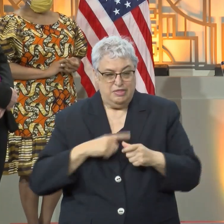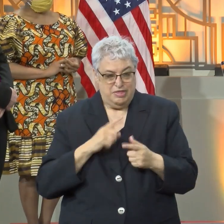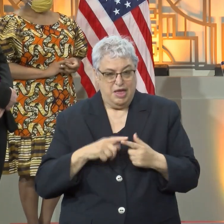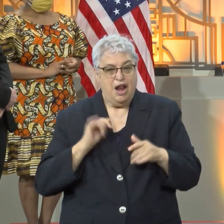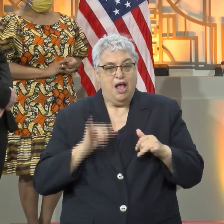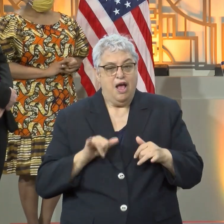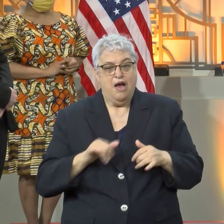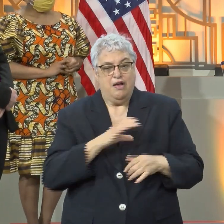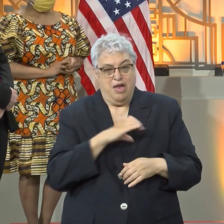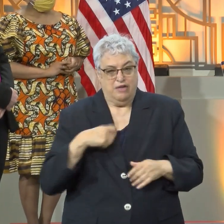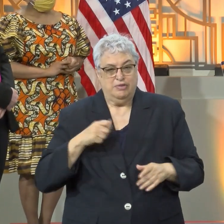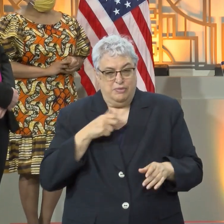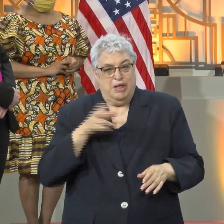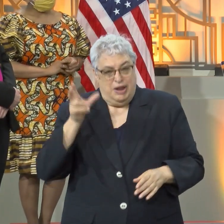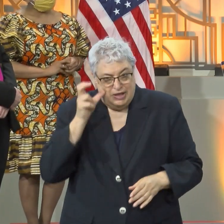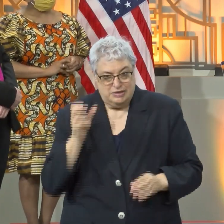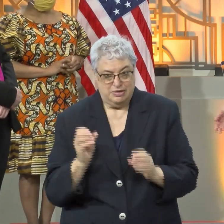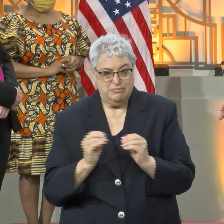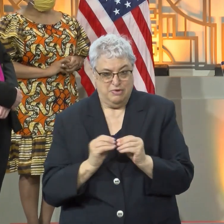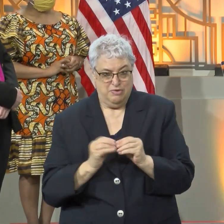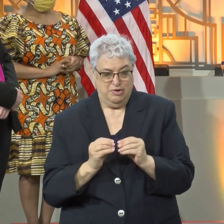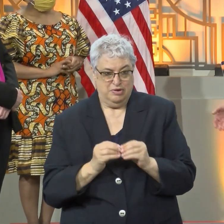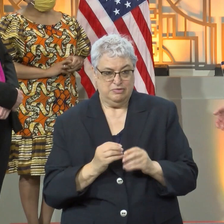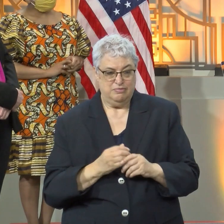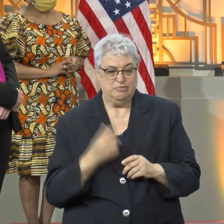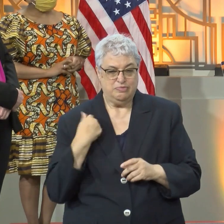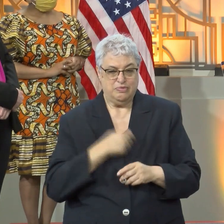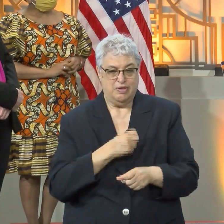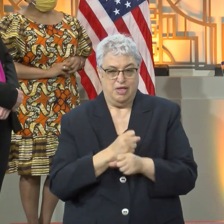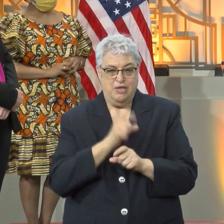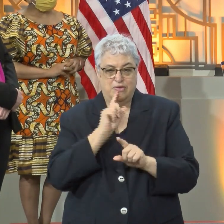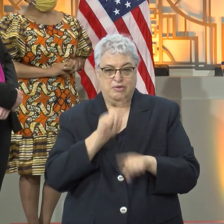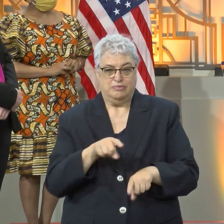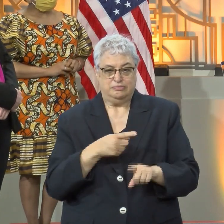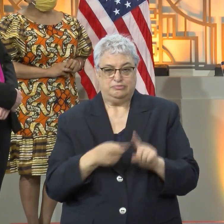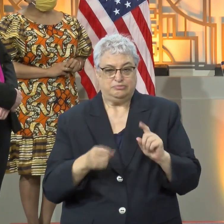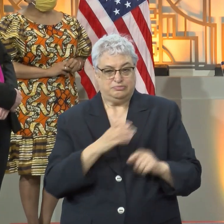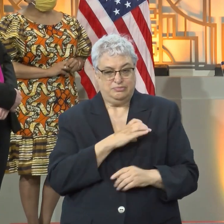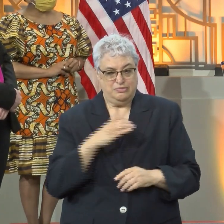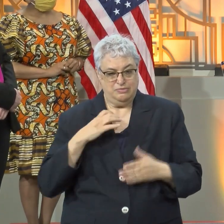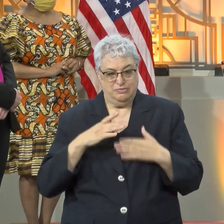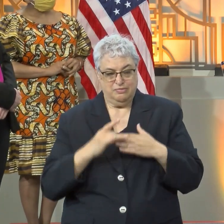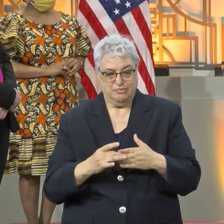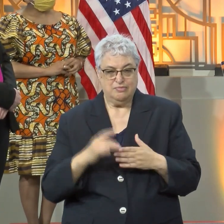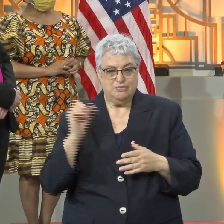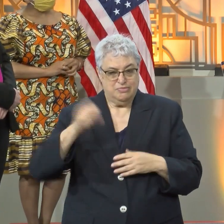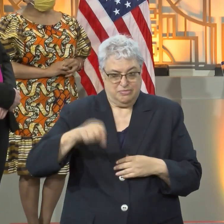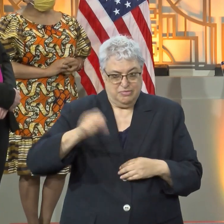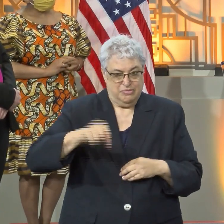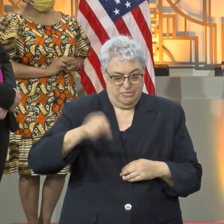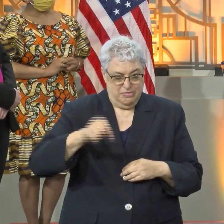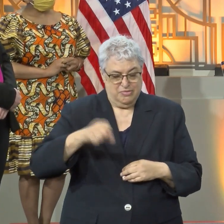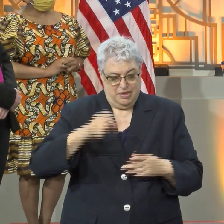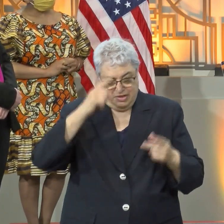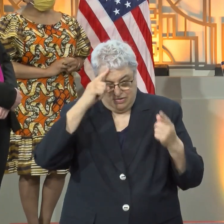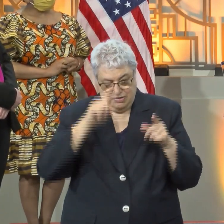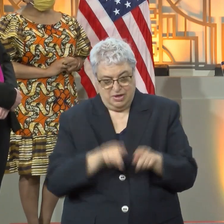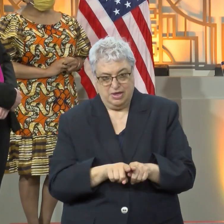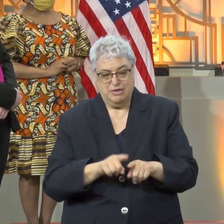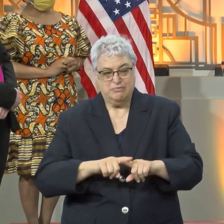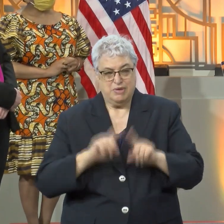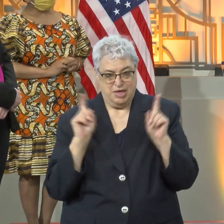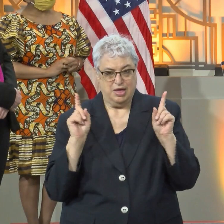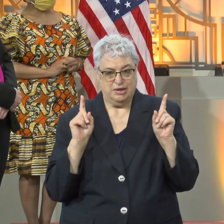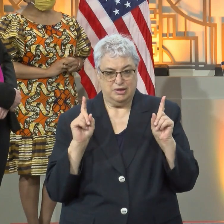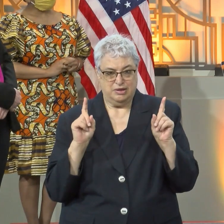we've already gotten commitments from some responses back from some congressional leadership saying, yes, they agree, but I